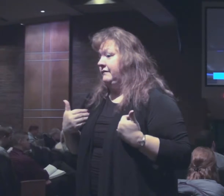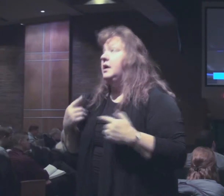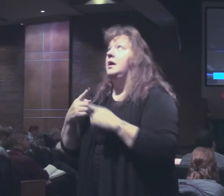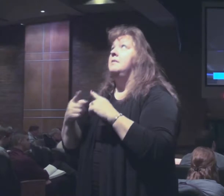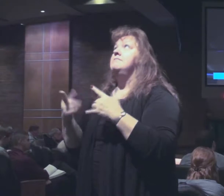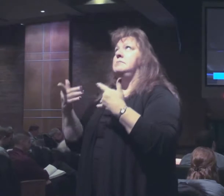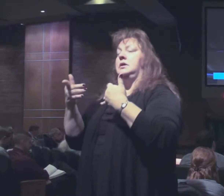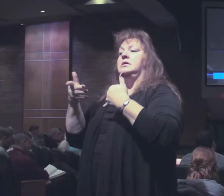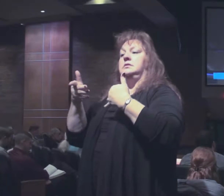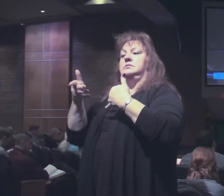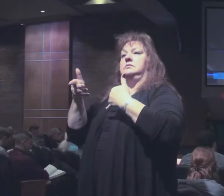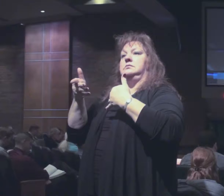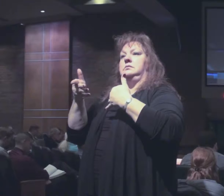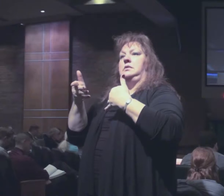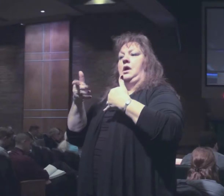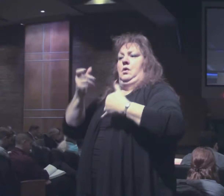Chronicles.